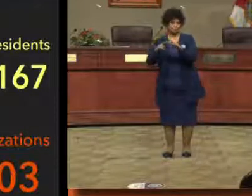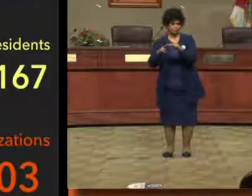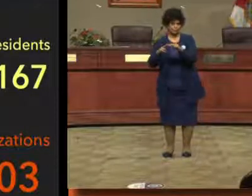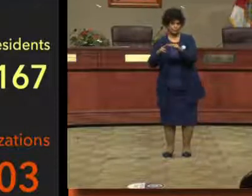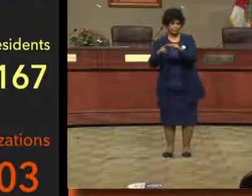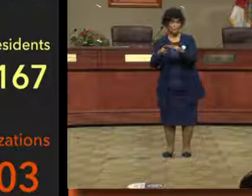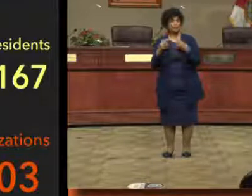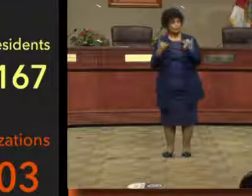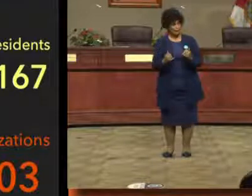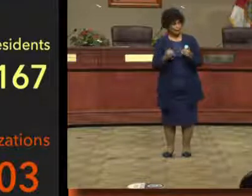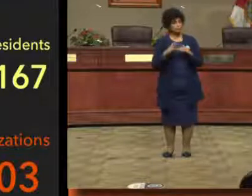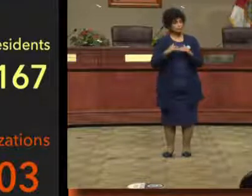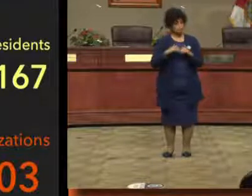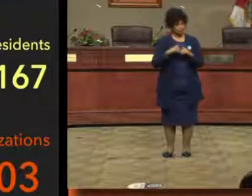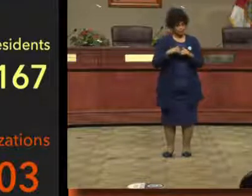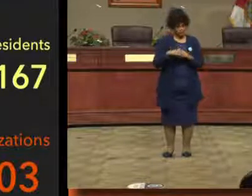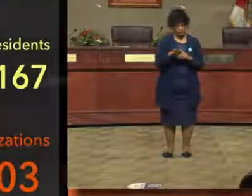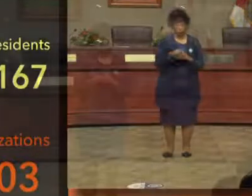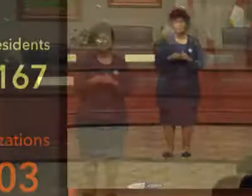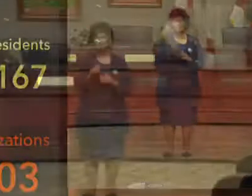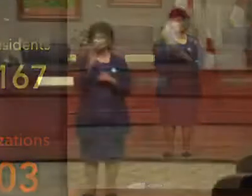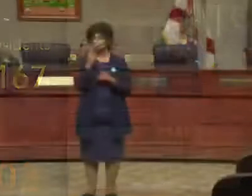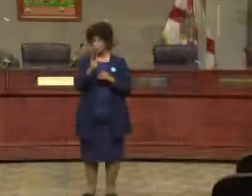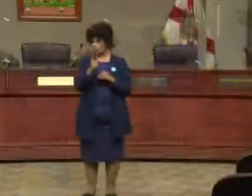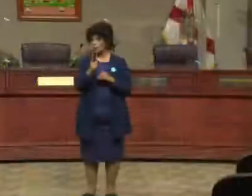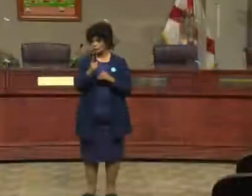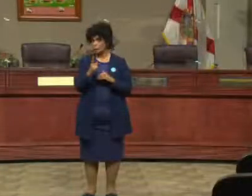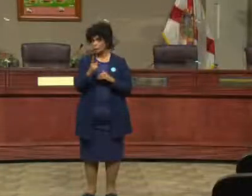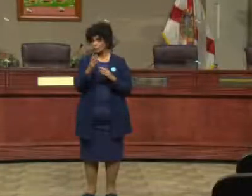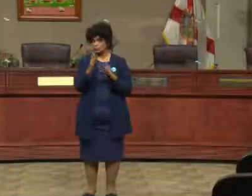1 dose of the vaccine,